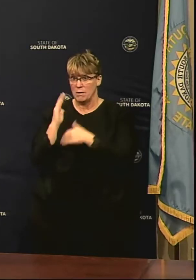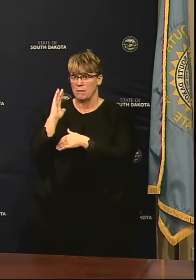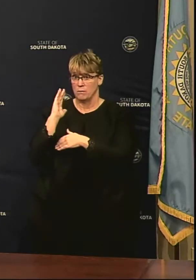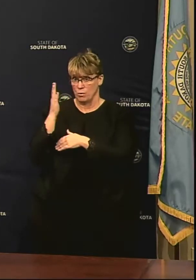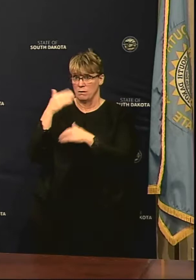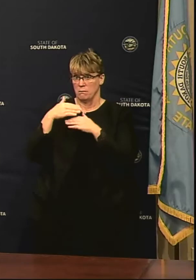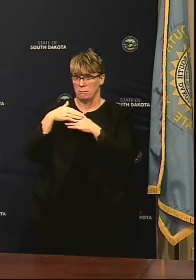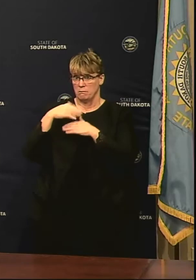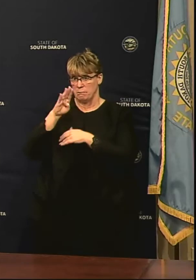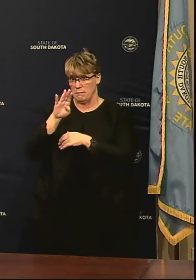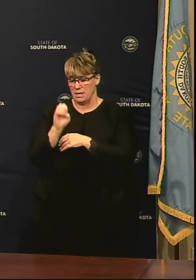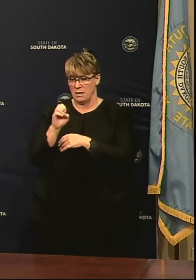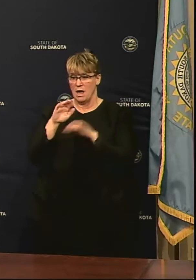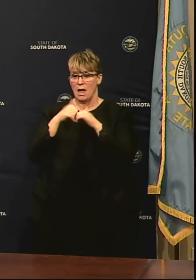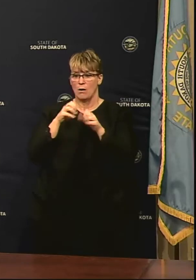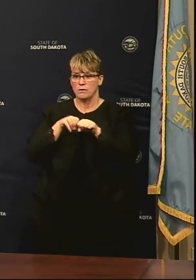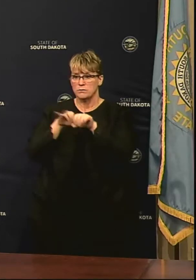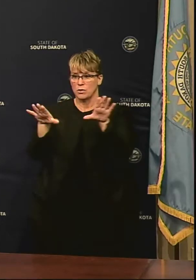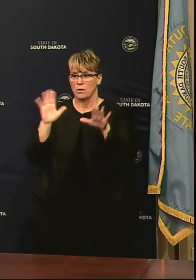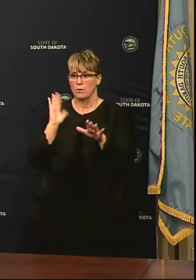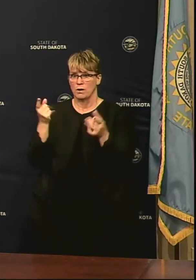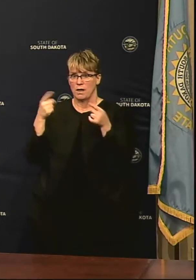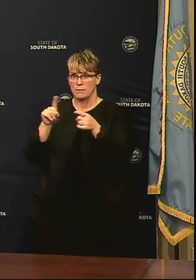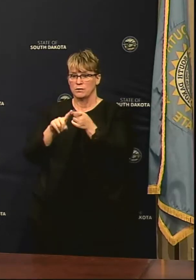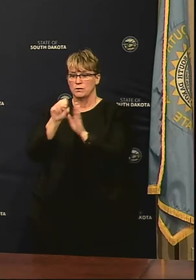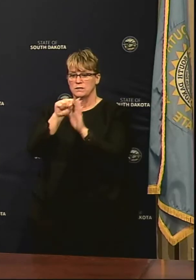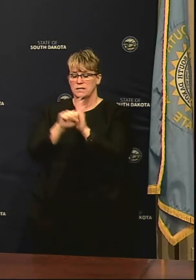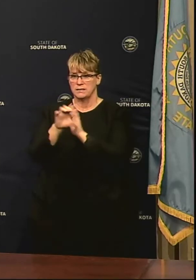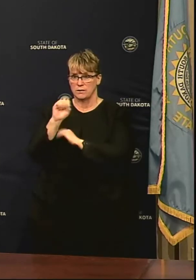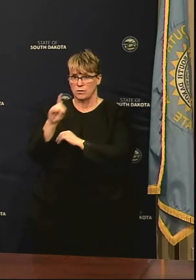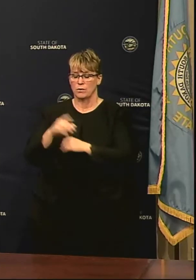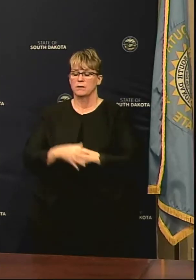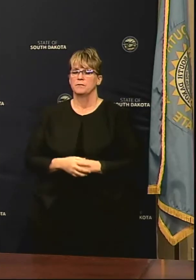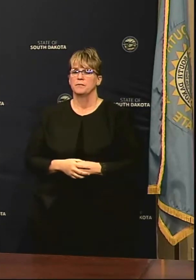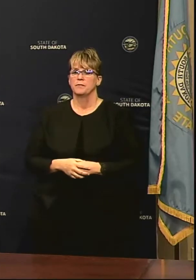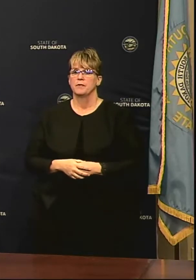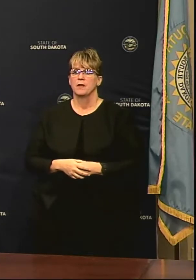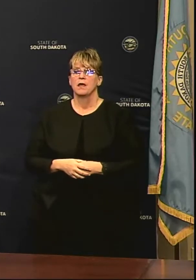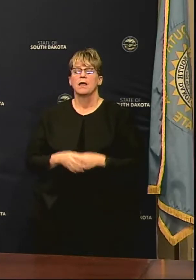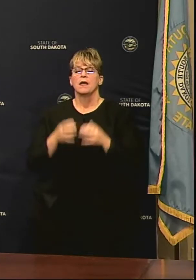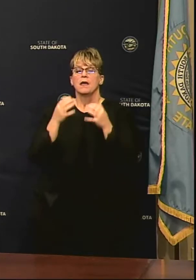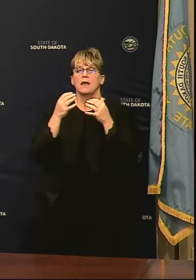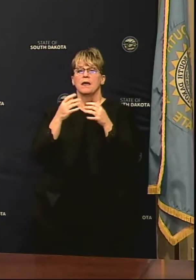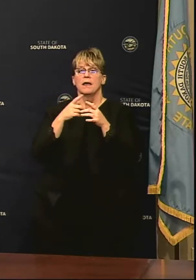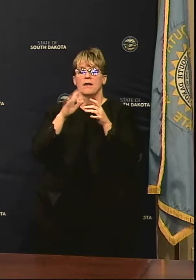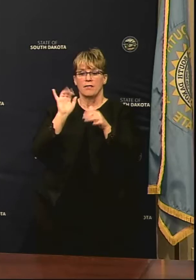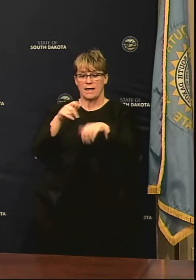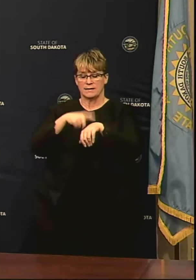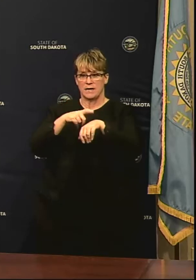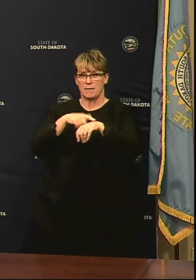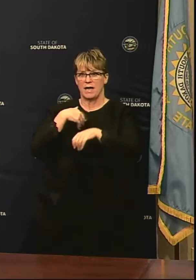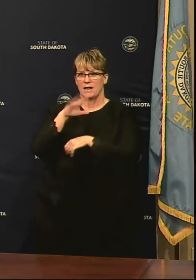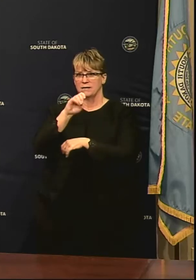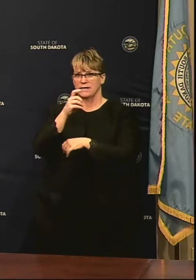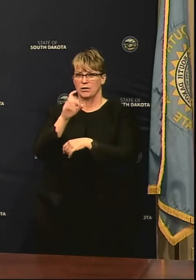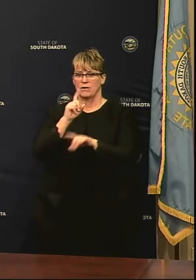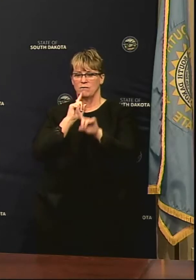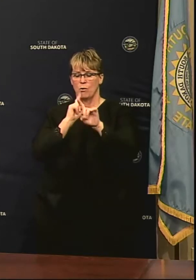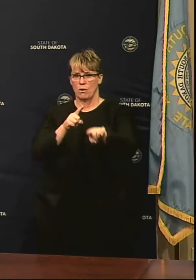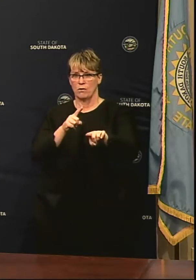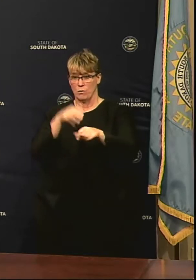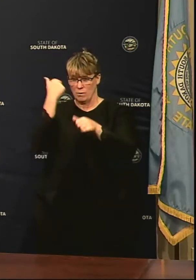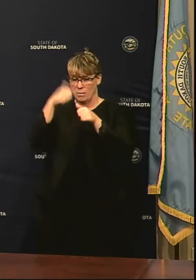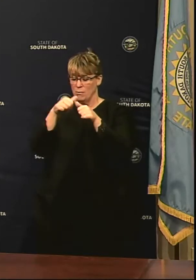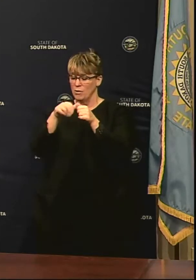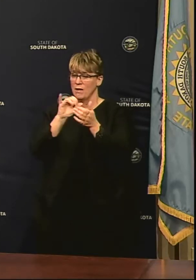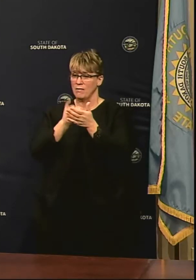going forward for how the spread was projected to happen to the state of South Dakota. Now then, I put in place an executive order, and if you remember that executive